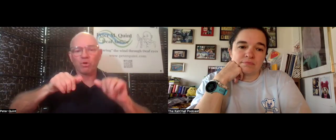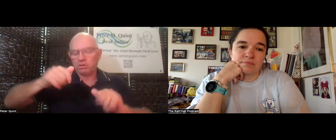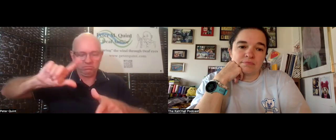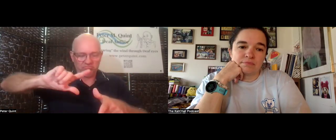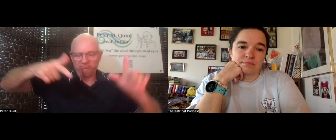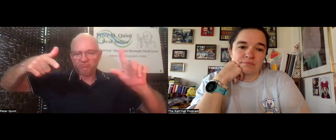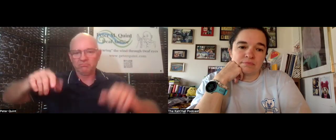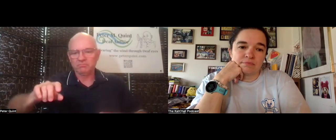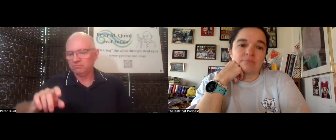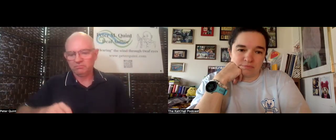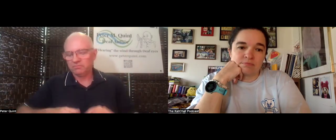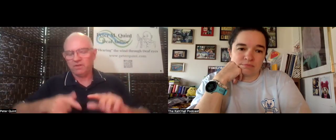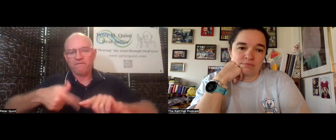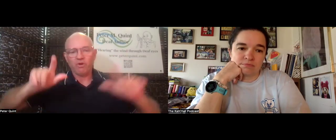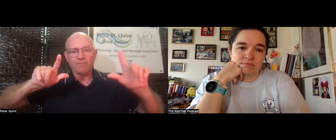framework?